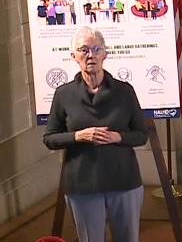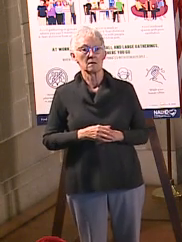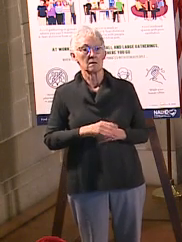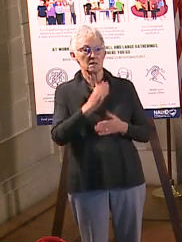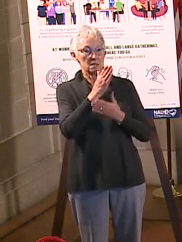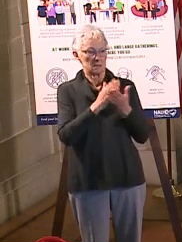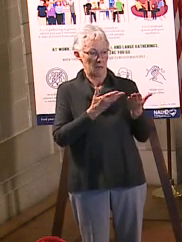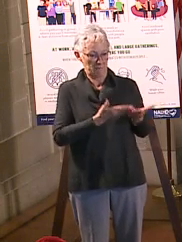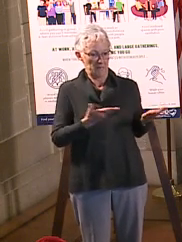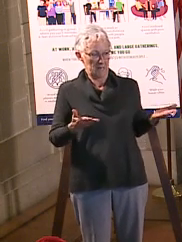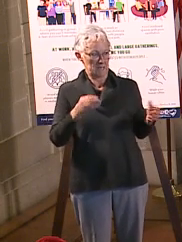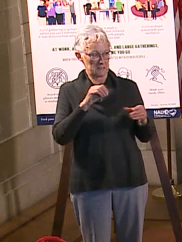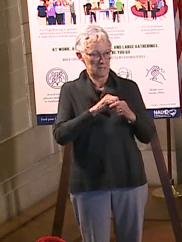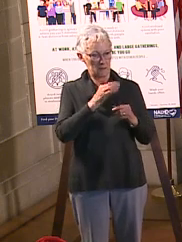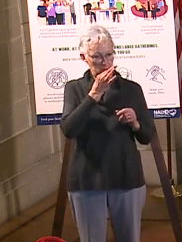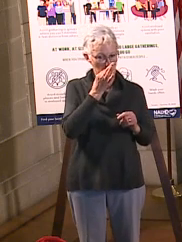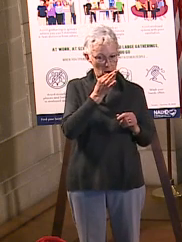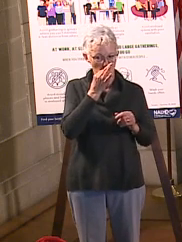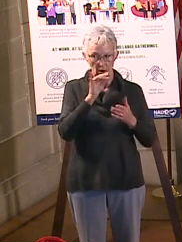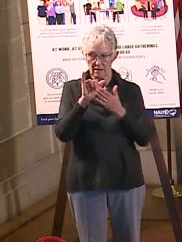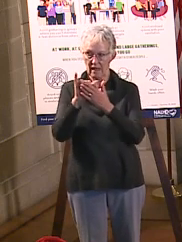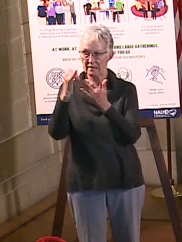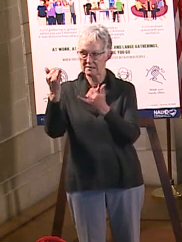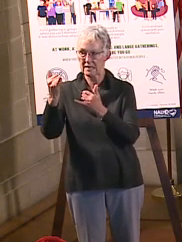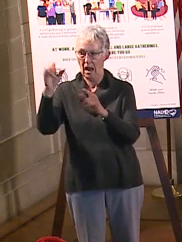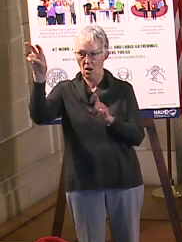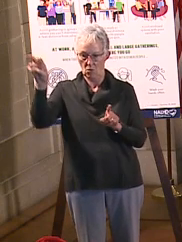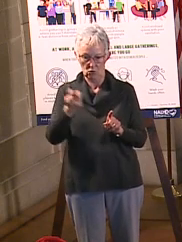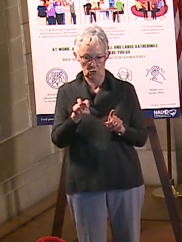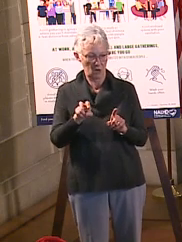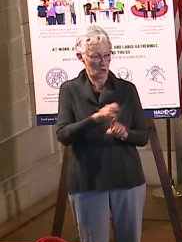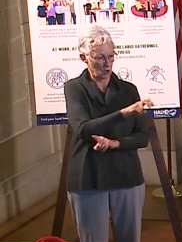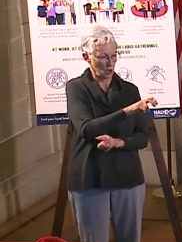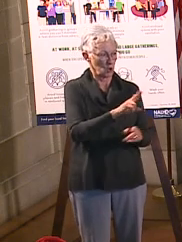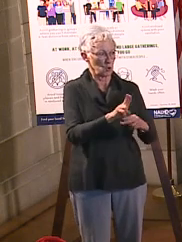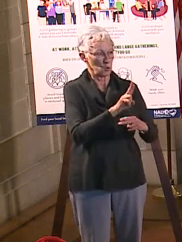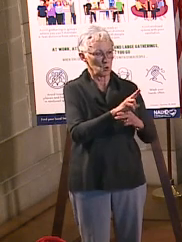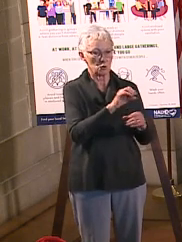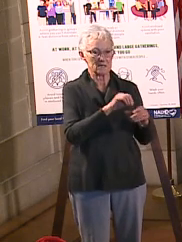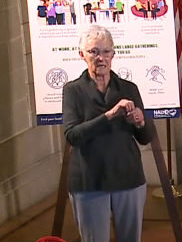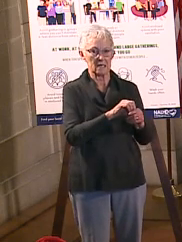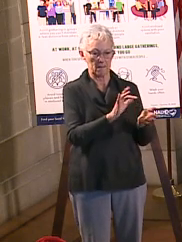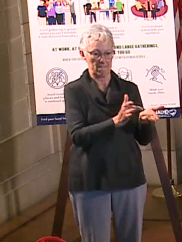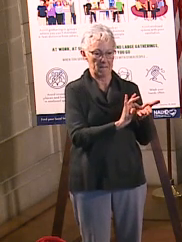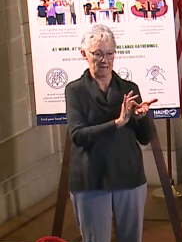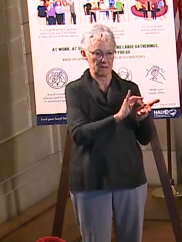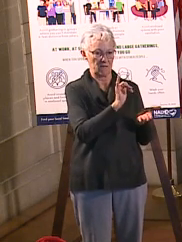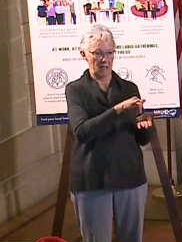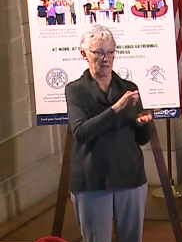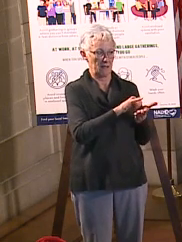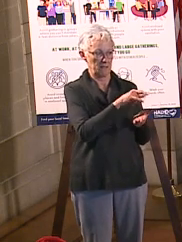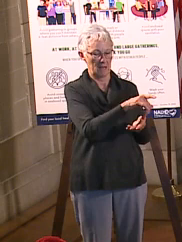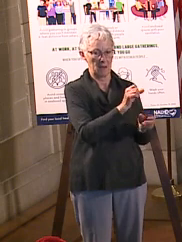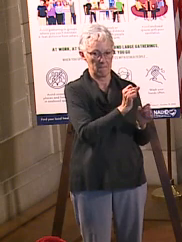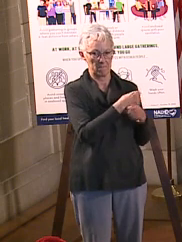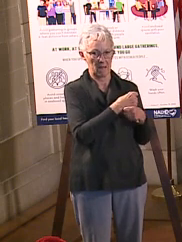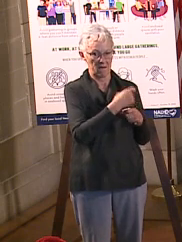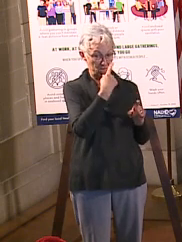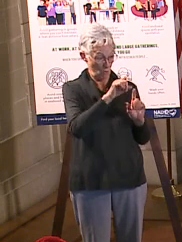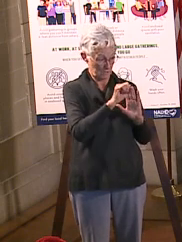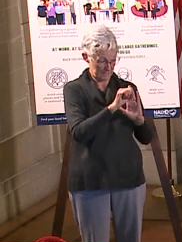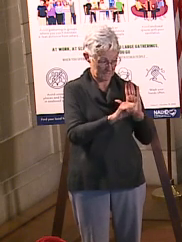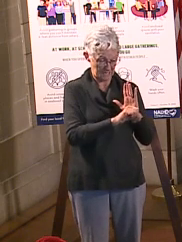components of marijuana that have been incorporated into drugs, and that's the proper process. And so for the state to go around that process,